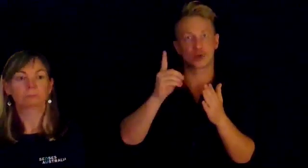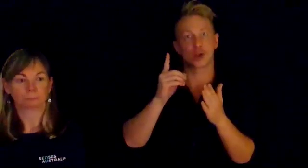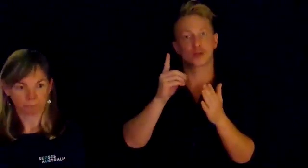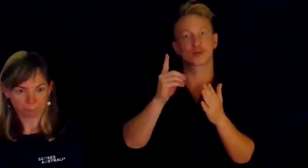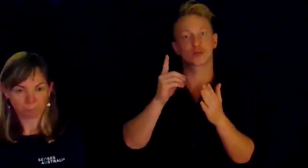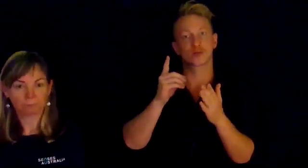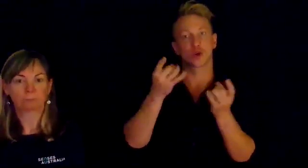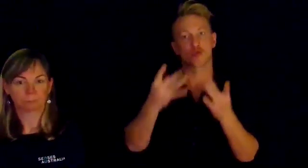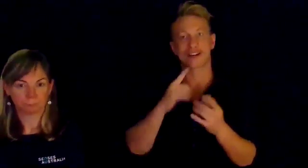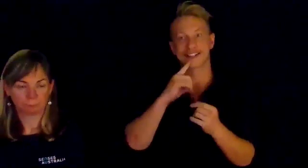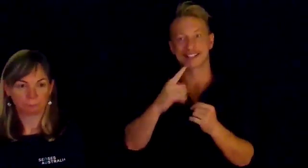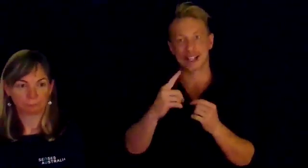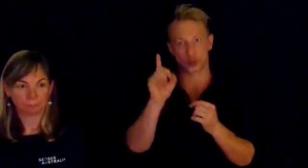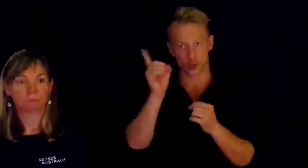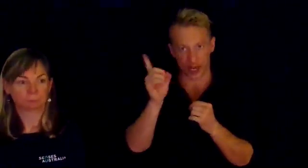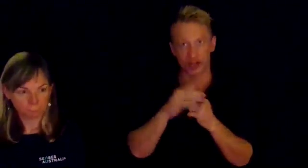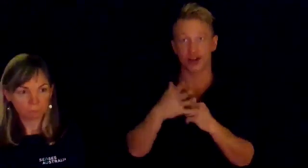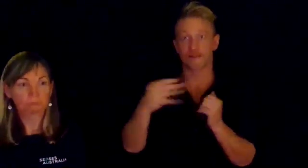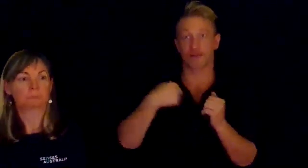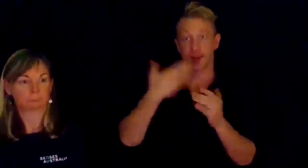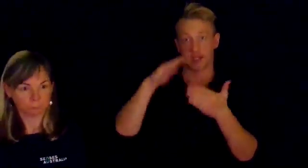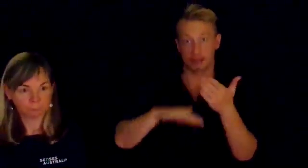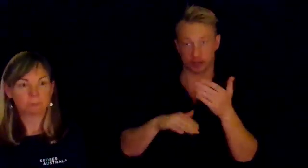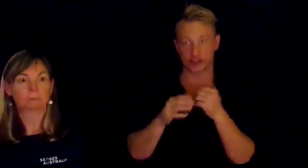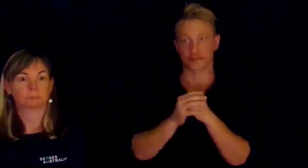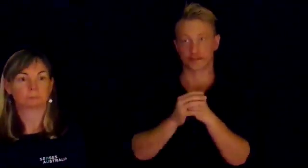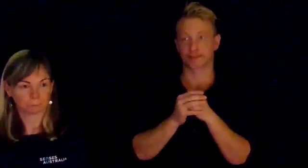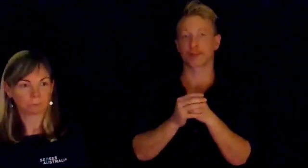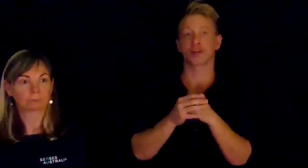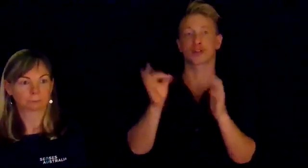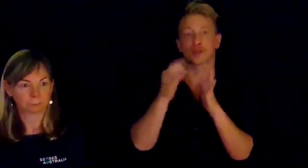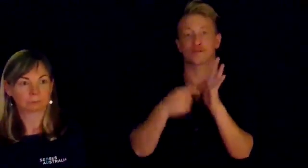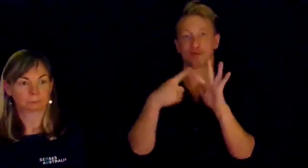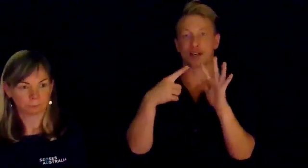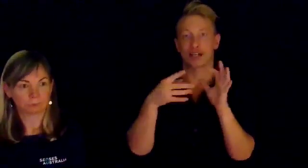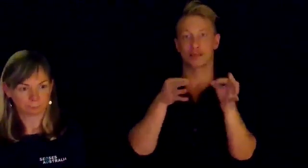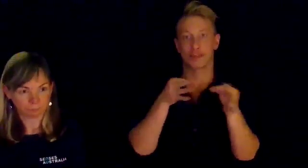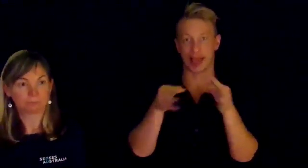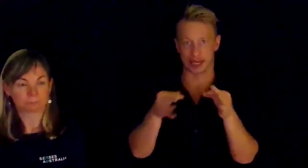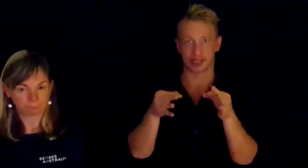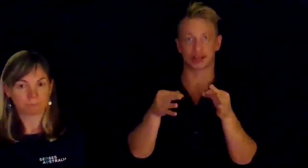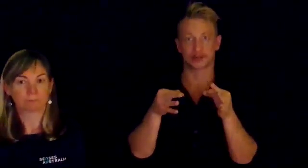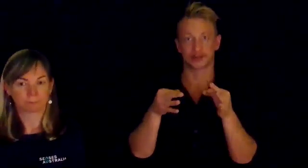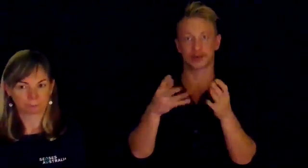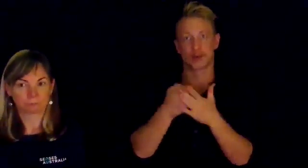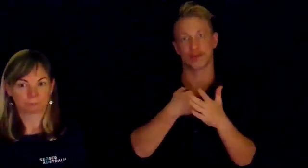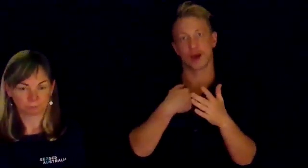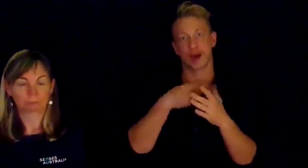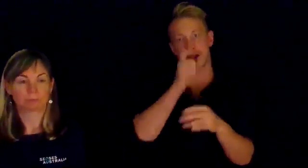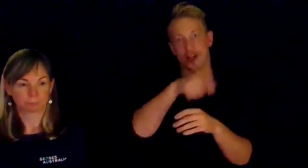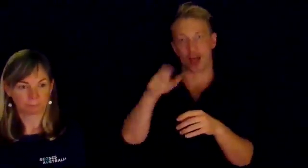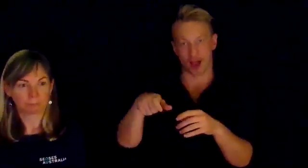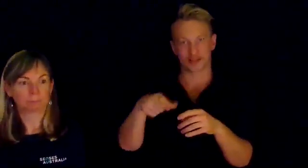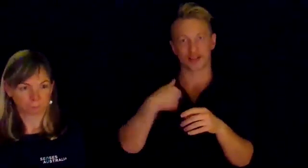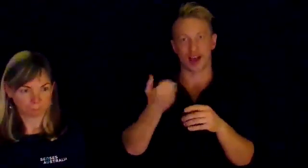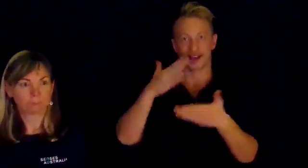today from my experience of pre-planning with some of my clients. Just a couple of gaps. If there's